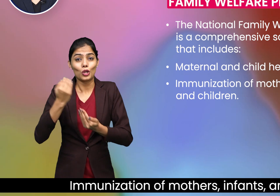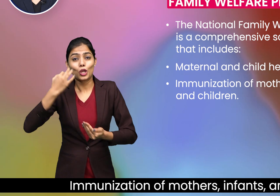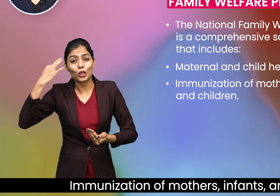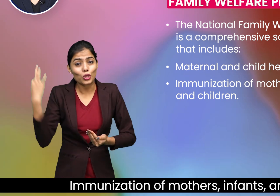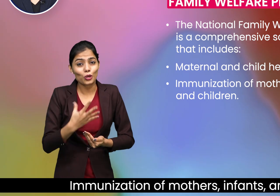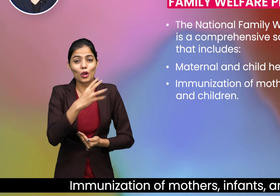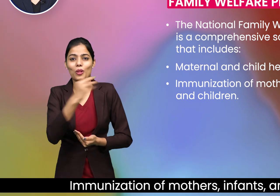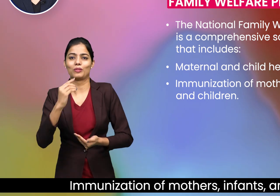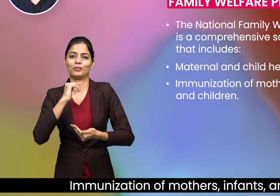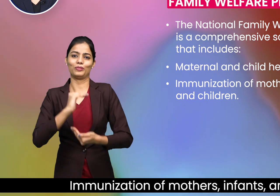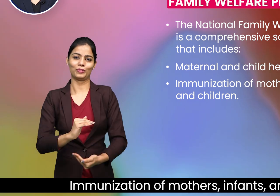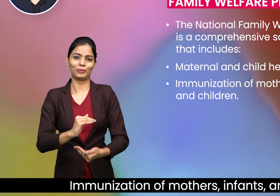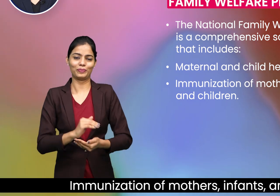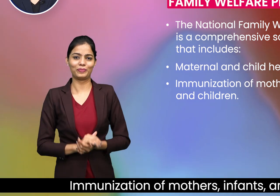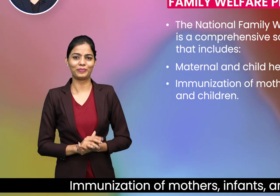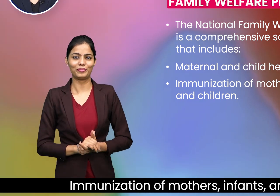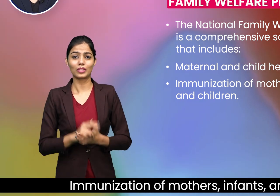infants and children,